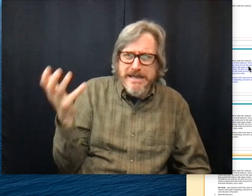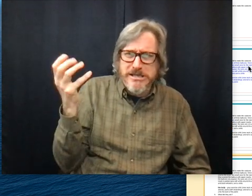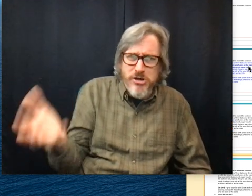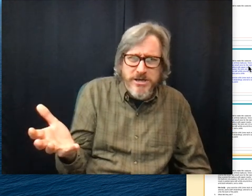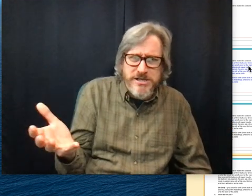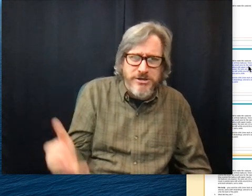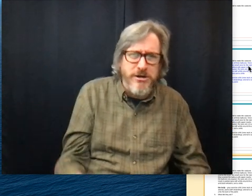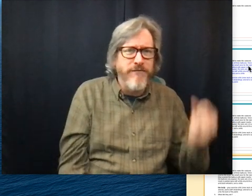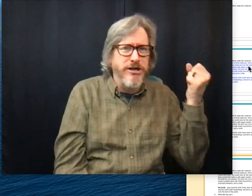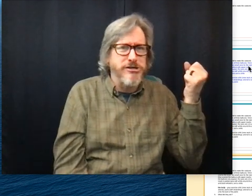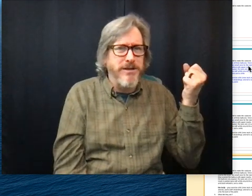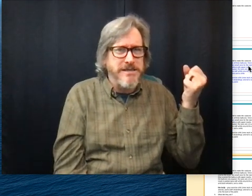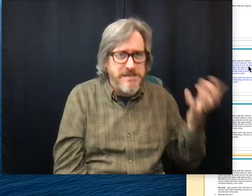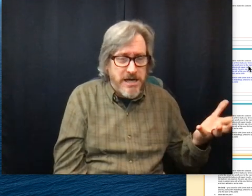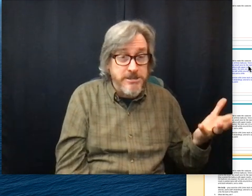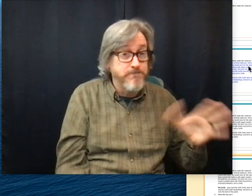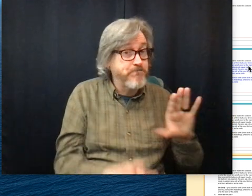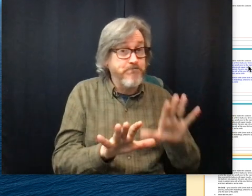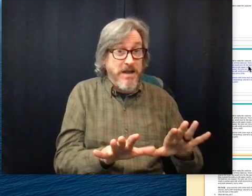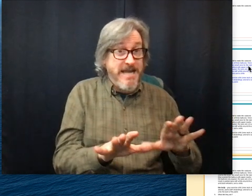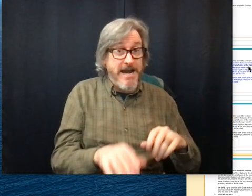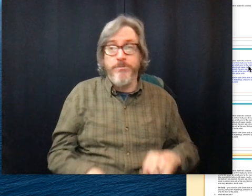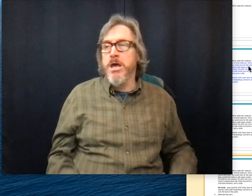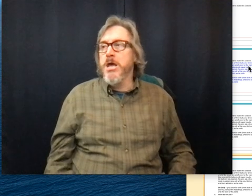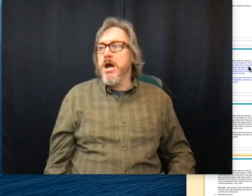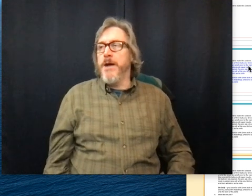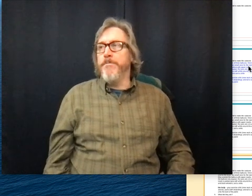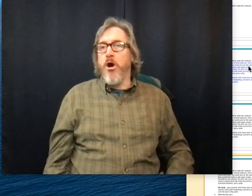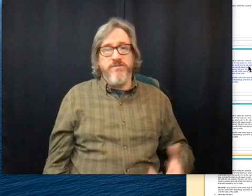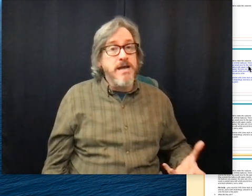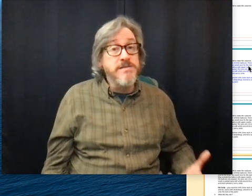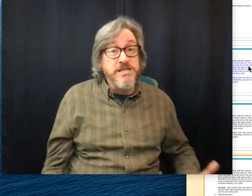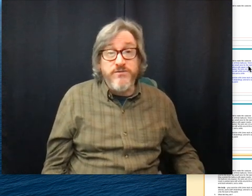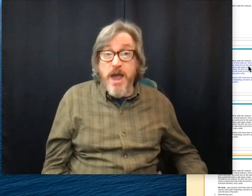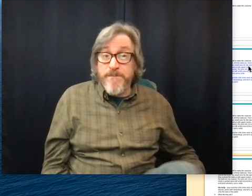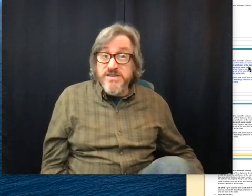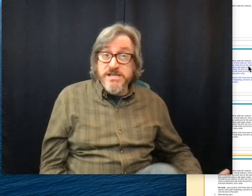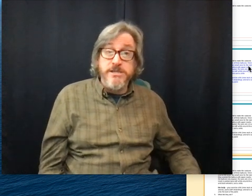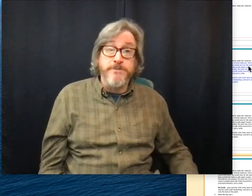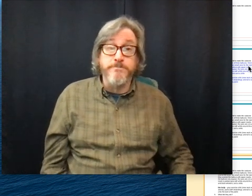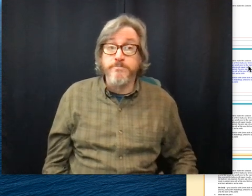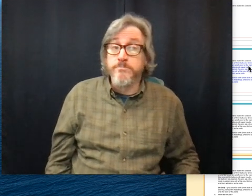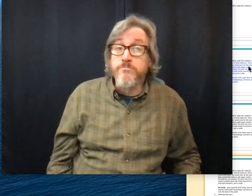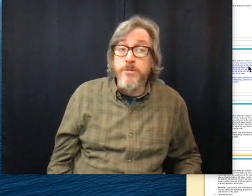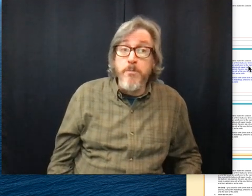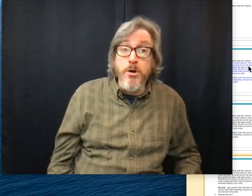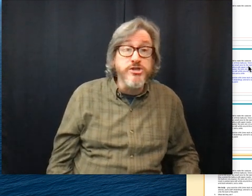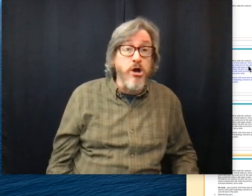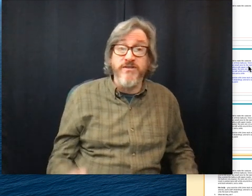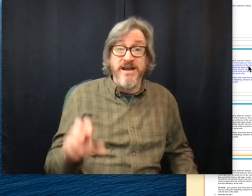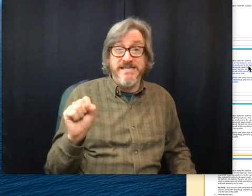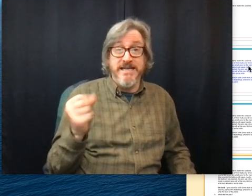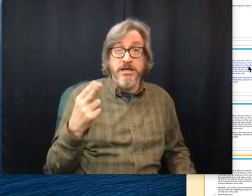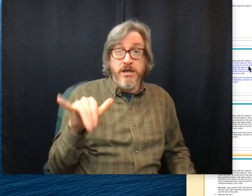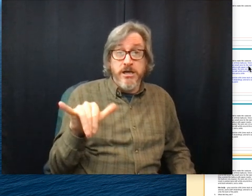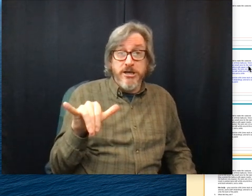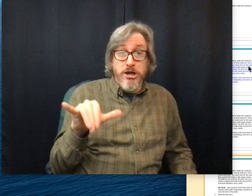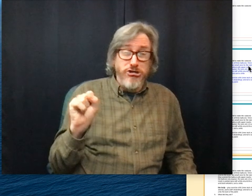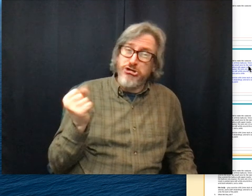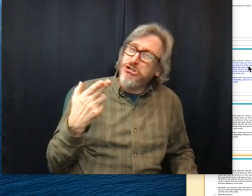The sign's so much easier. Fingerspelling sucks. I get it. Oftentimes it's for emphasis. Most often I